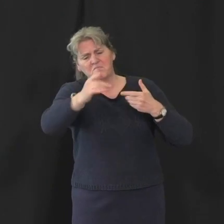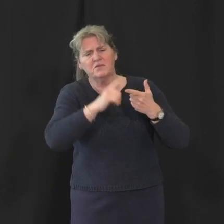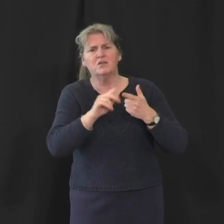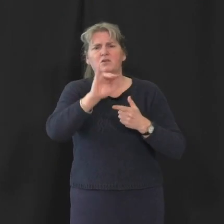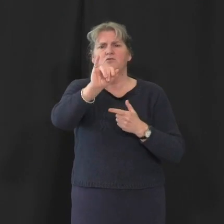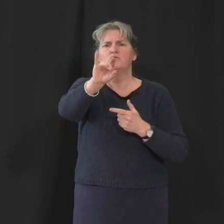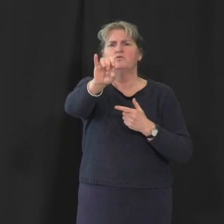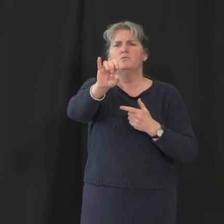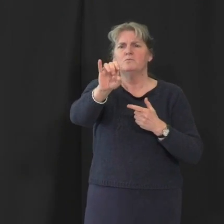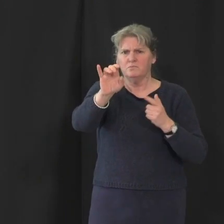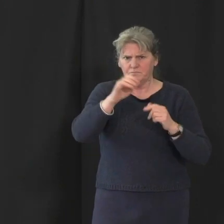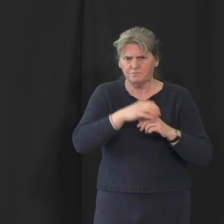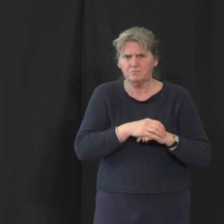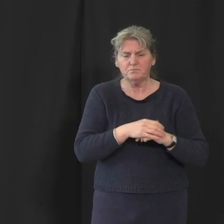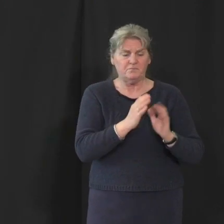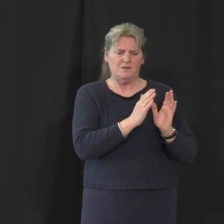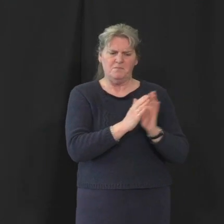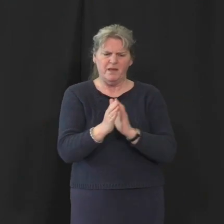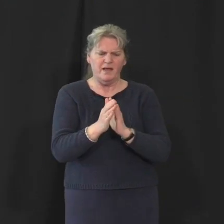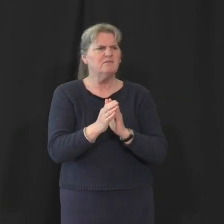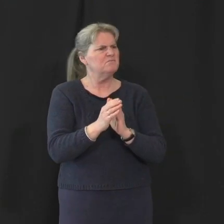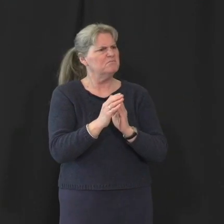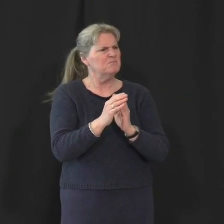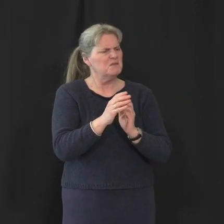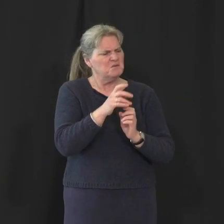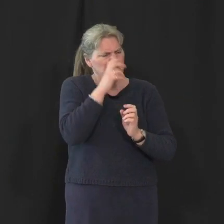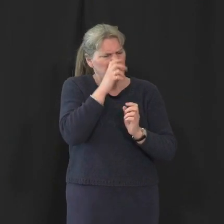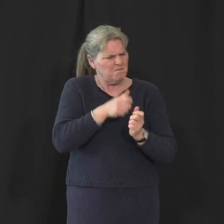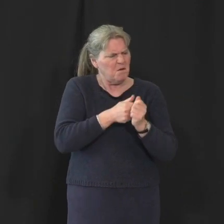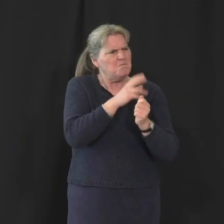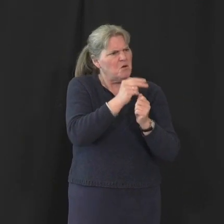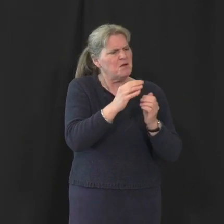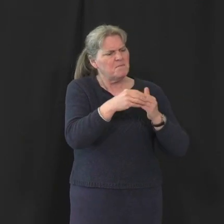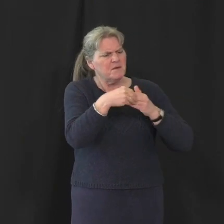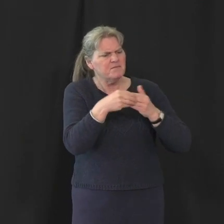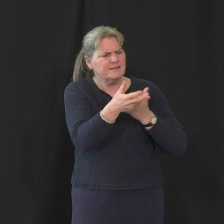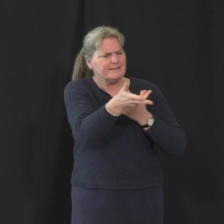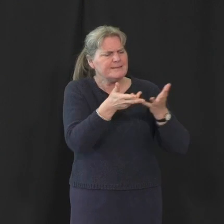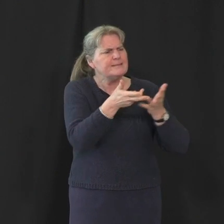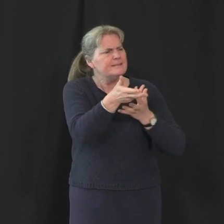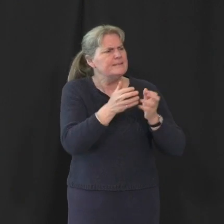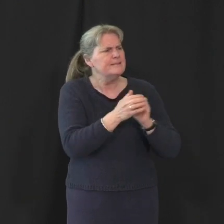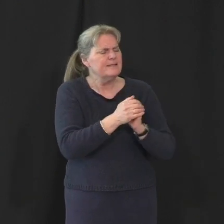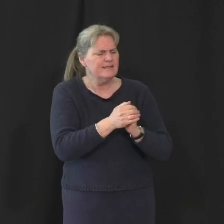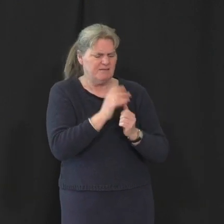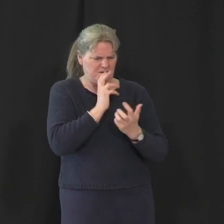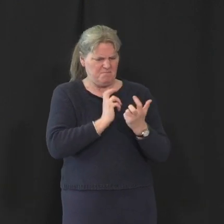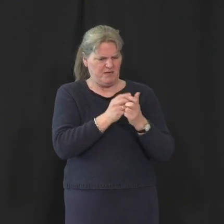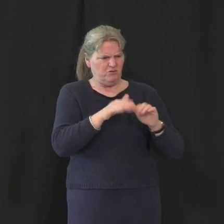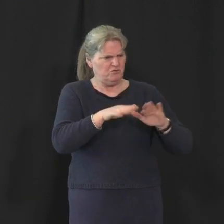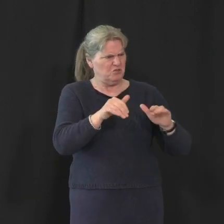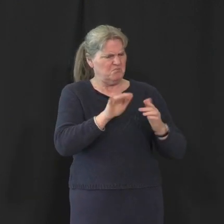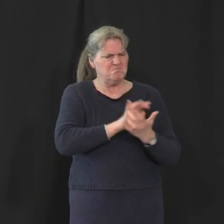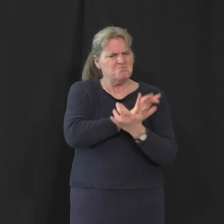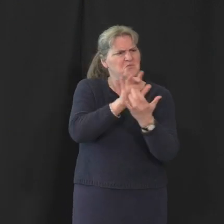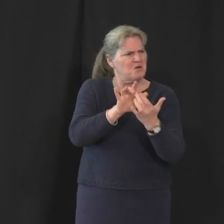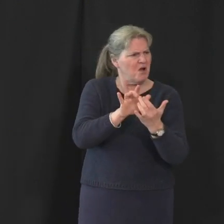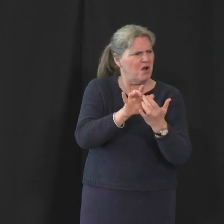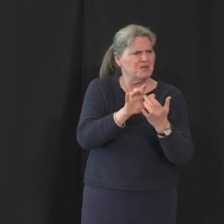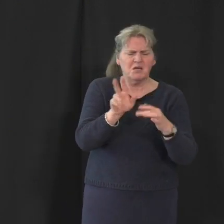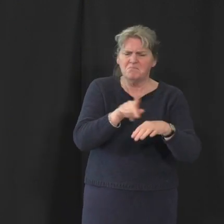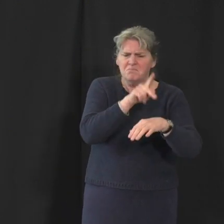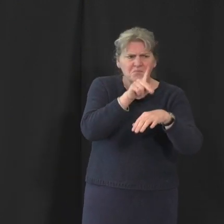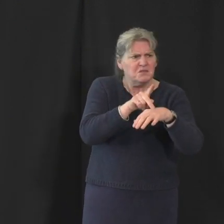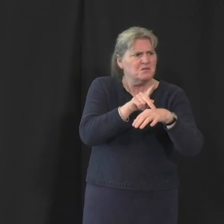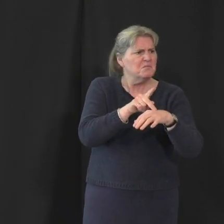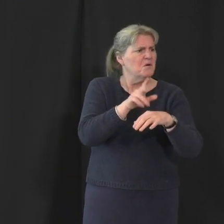year. The plans are flexible. The school staff are available to help you adjust. Please do not hesitate